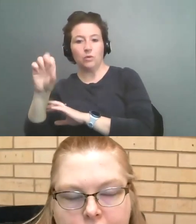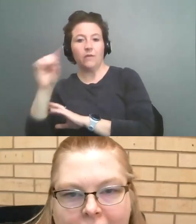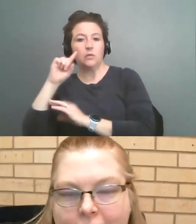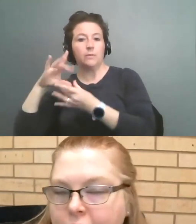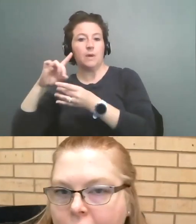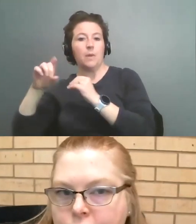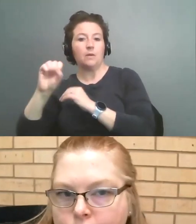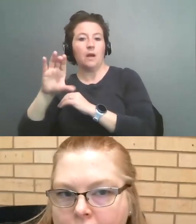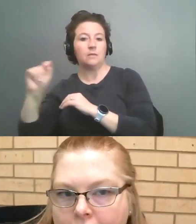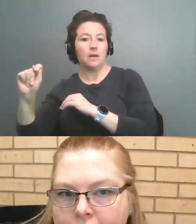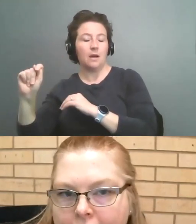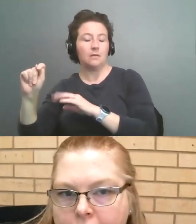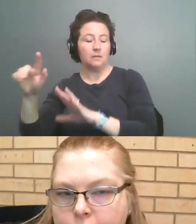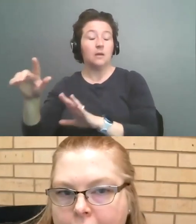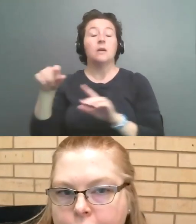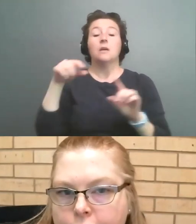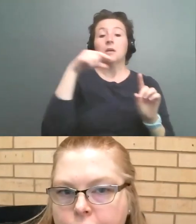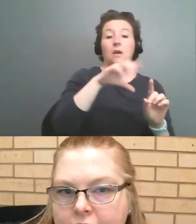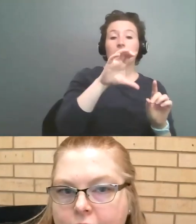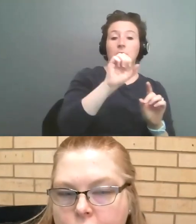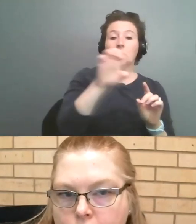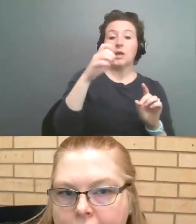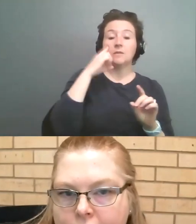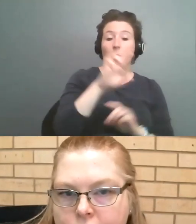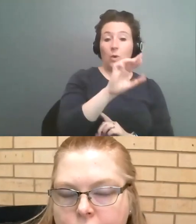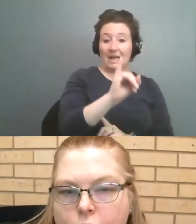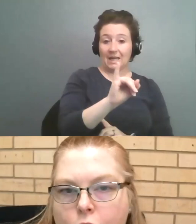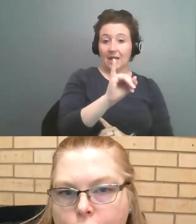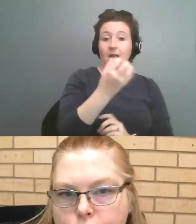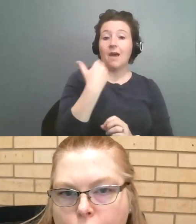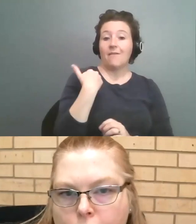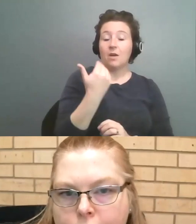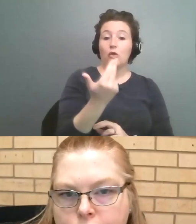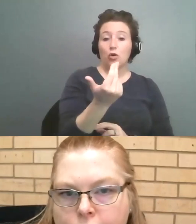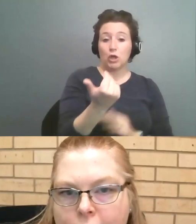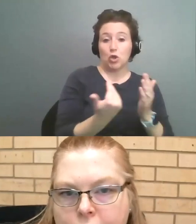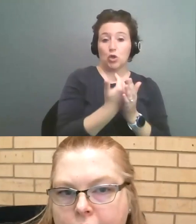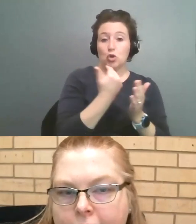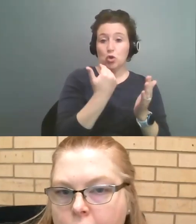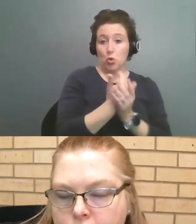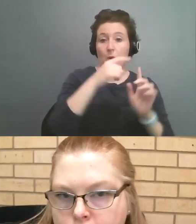As far as case counts in Rock Island County, we have 13 new cases for a total of